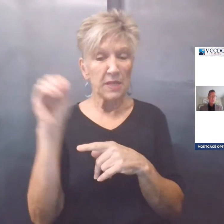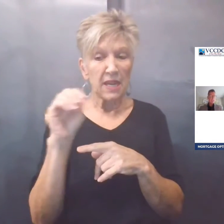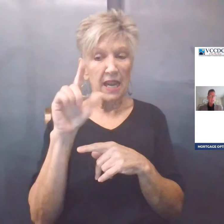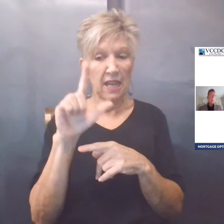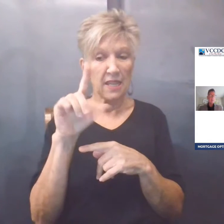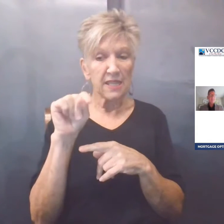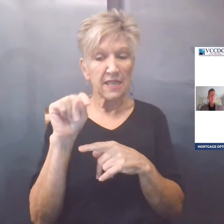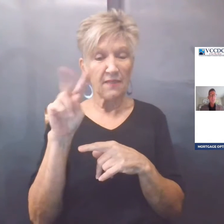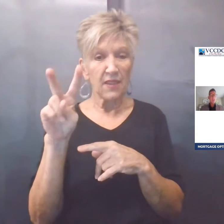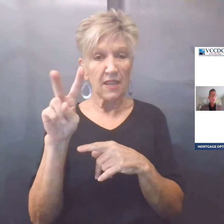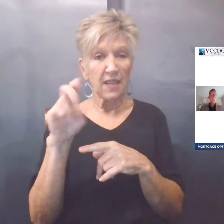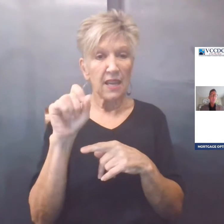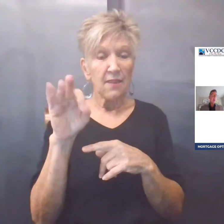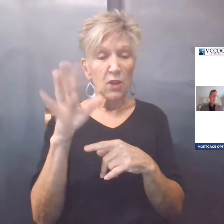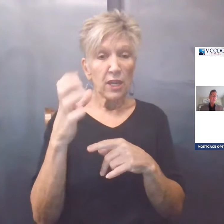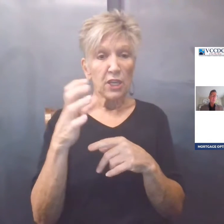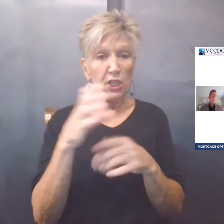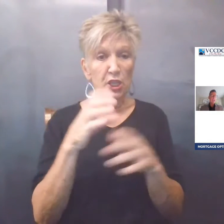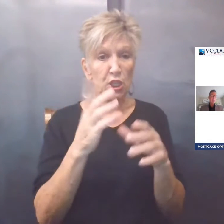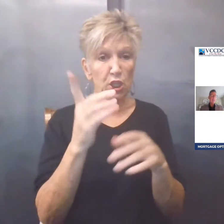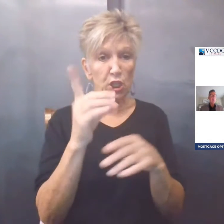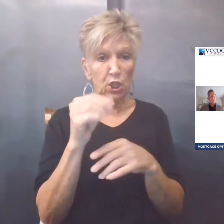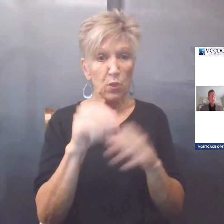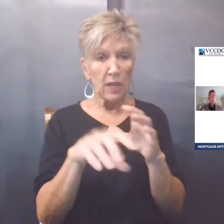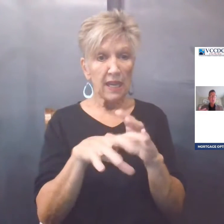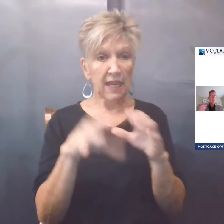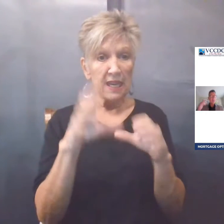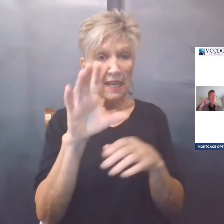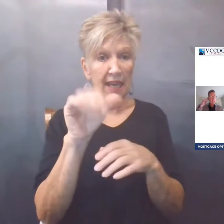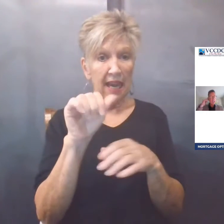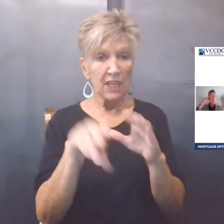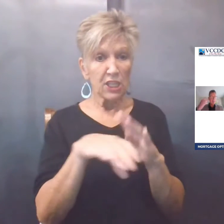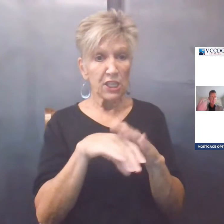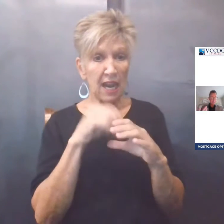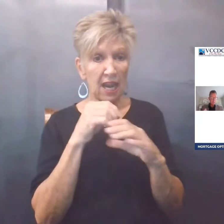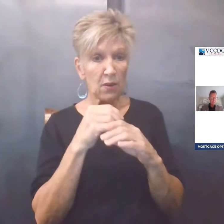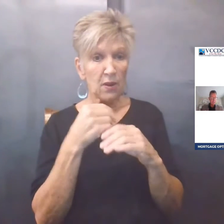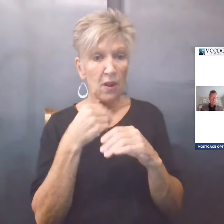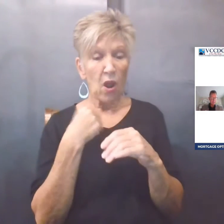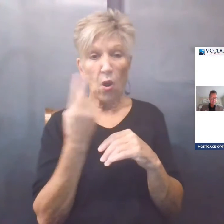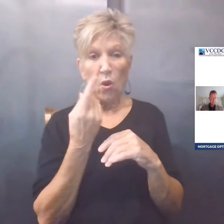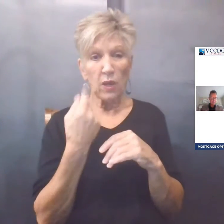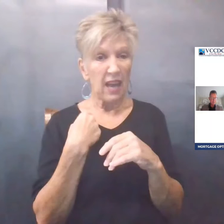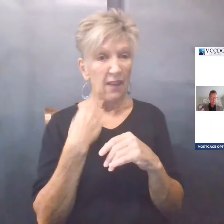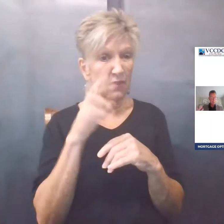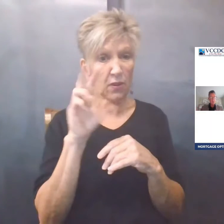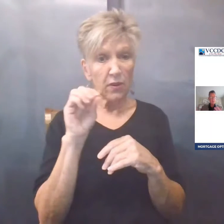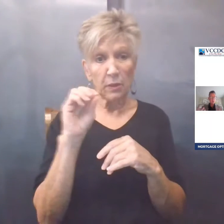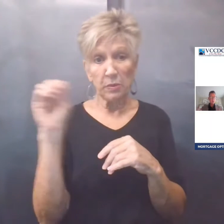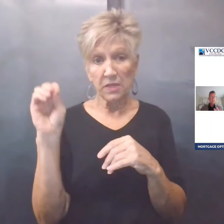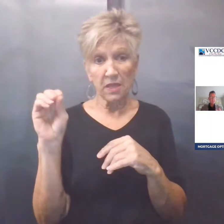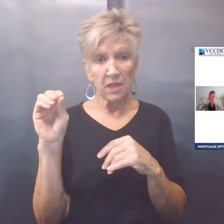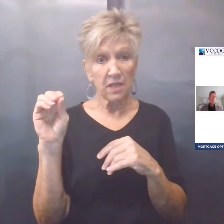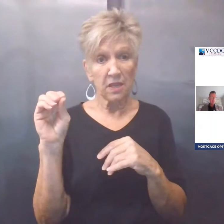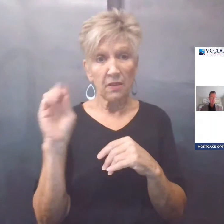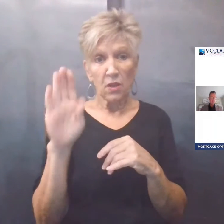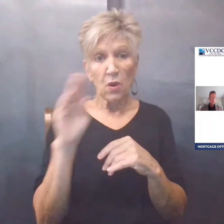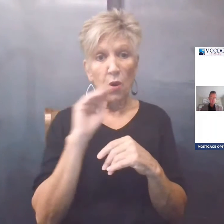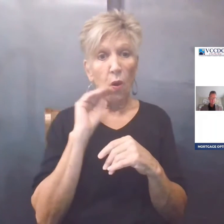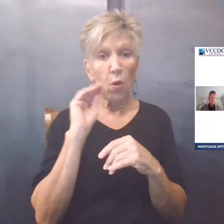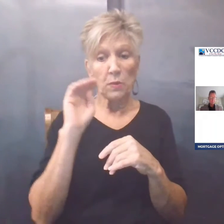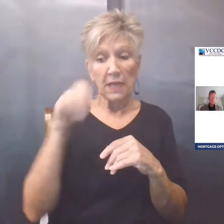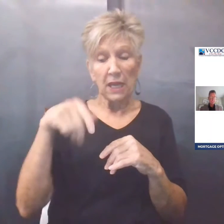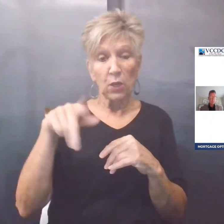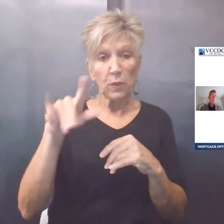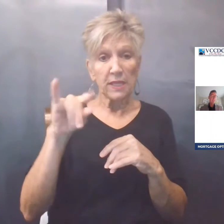do a cash out, you probably only have, well, you actually only really have 30% of your home's equity to play